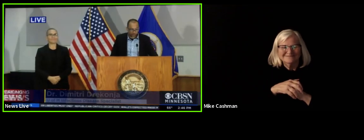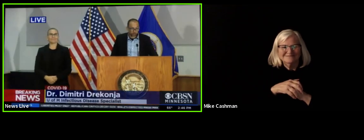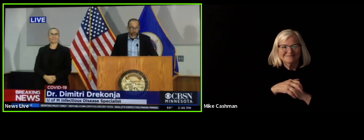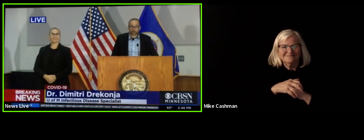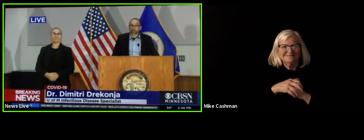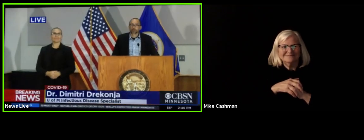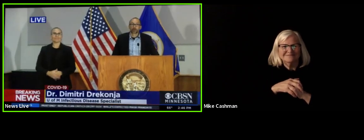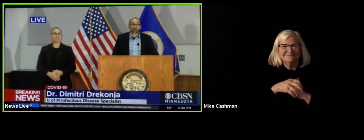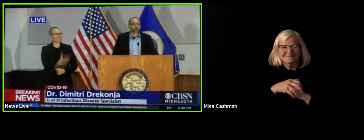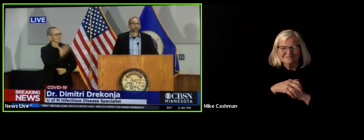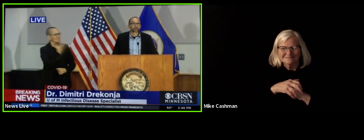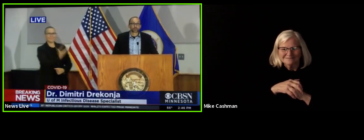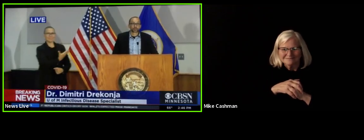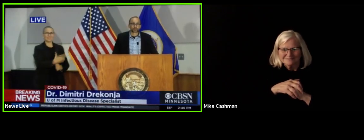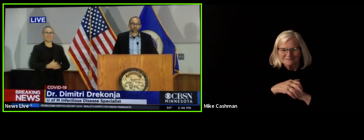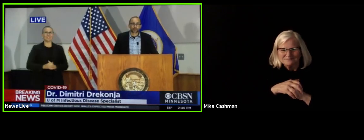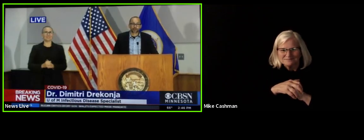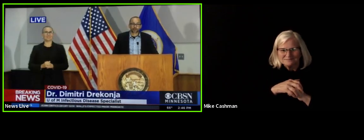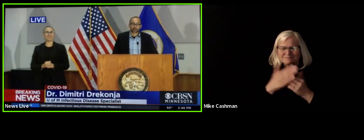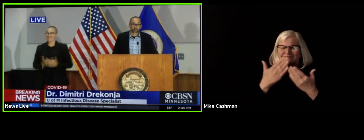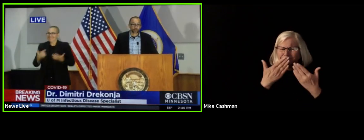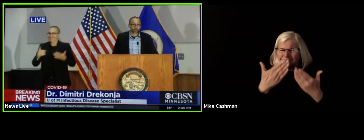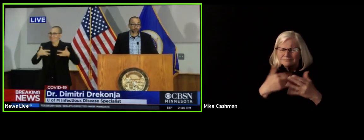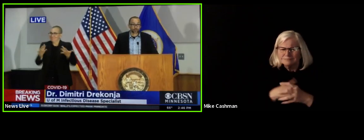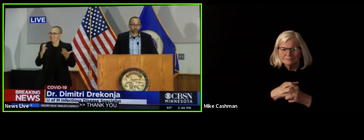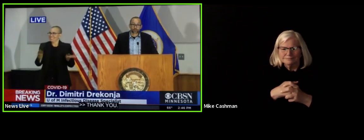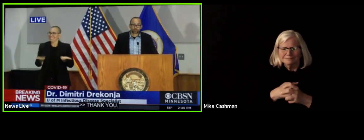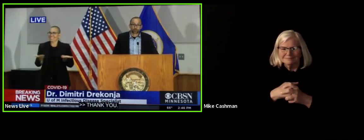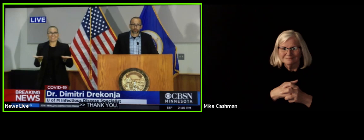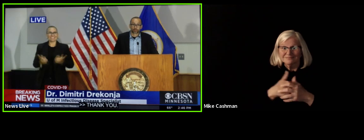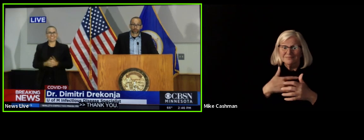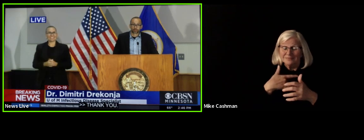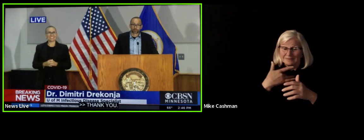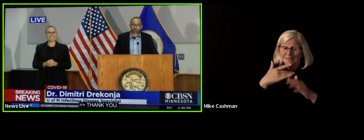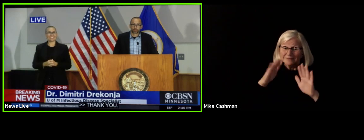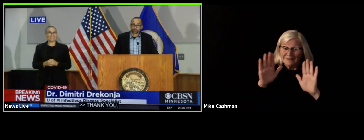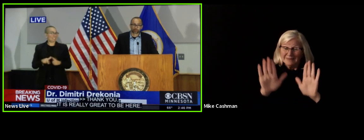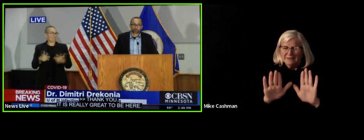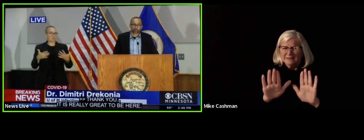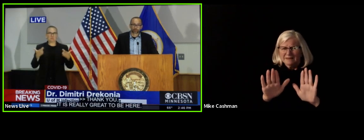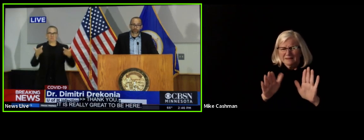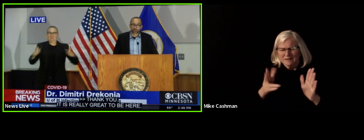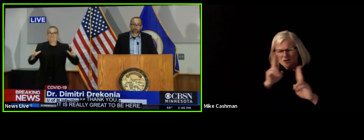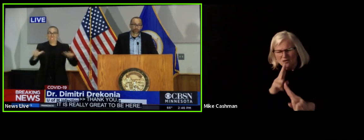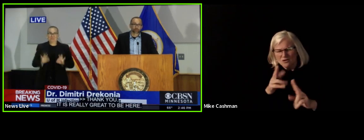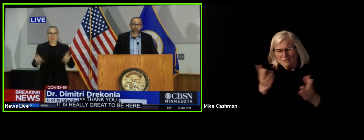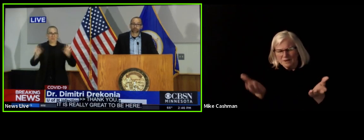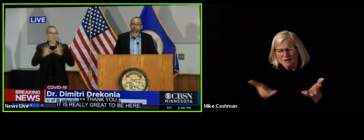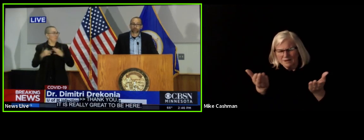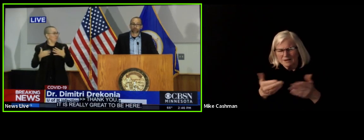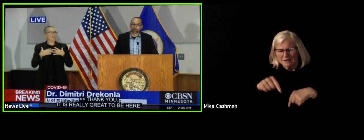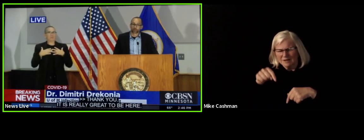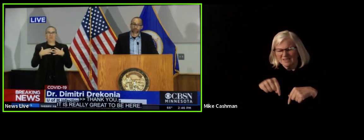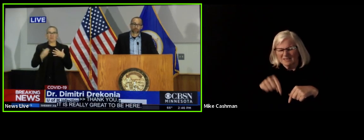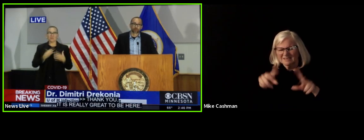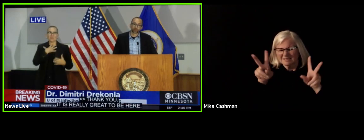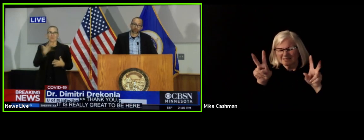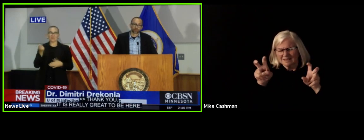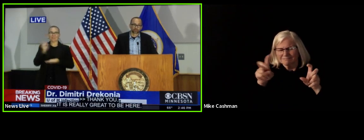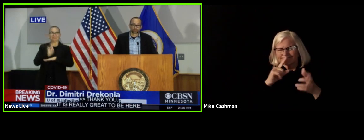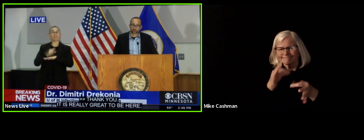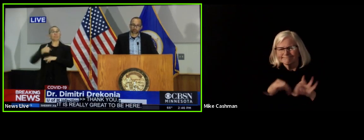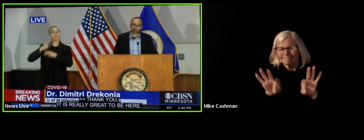Thank you. It's really great to be here. This is a hugely important topic, and I'm really thrilled to be here. As mentioned, my name is Dimitri Draconia. I'm